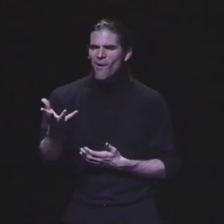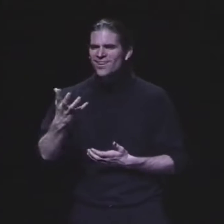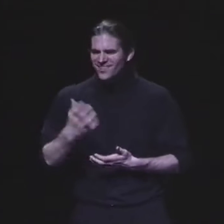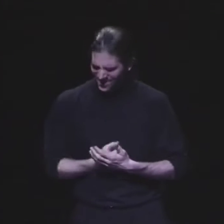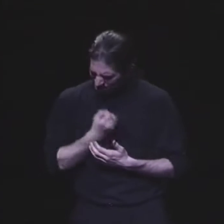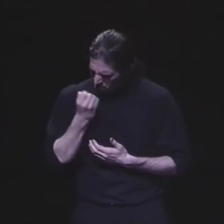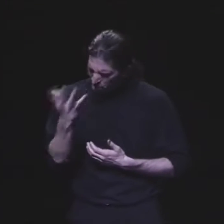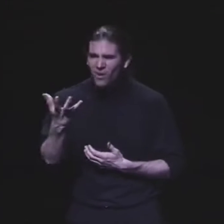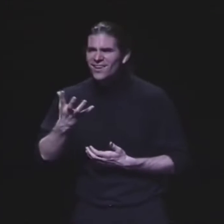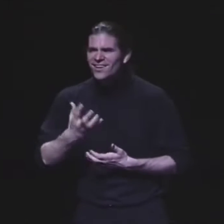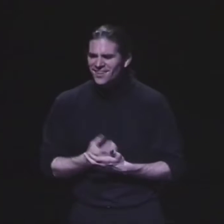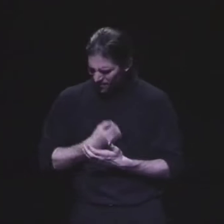Poetry.